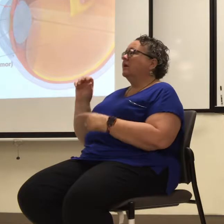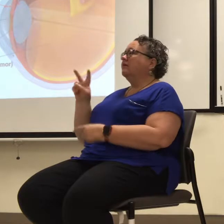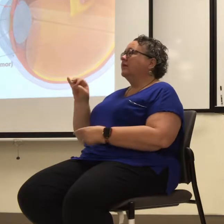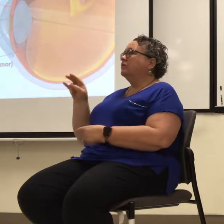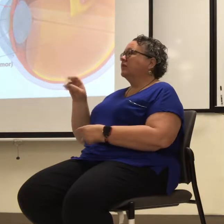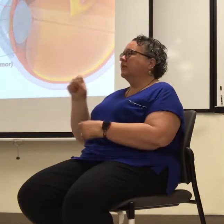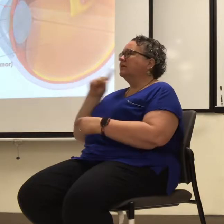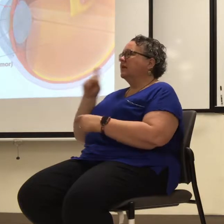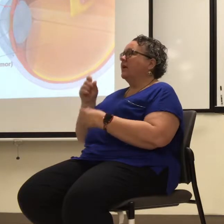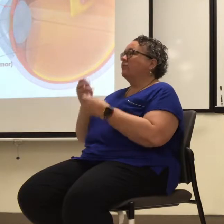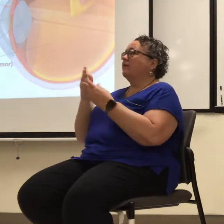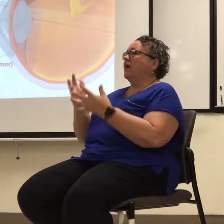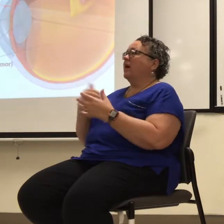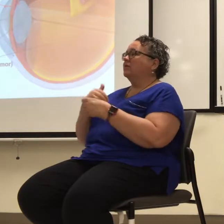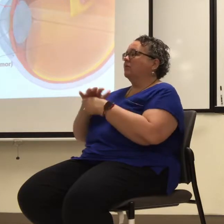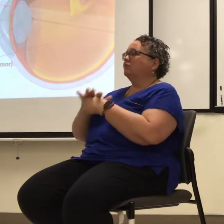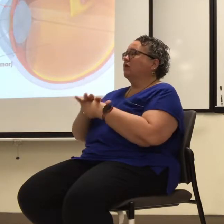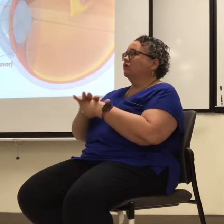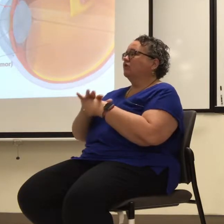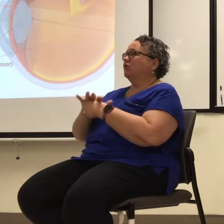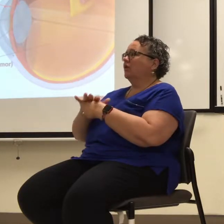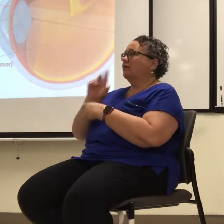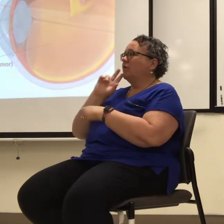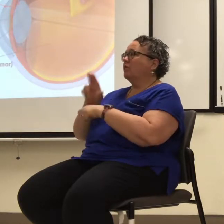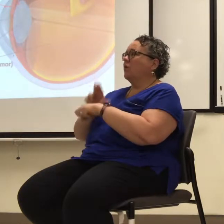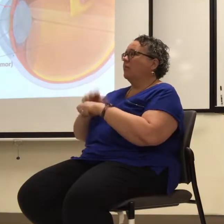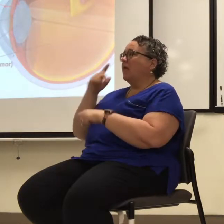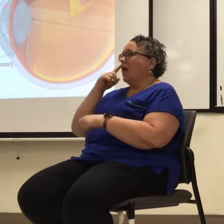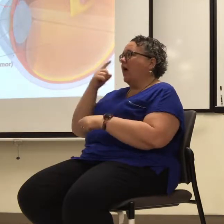needs to be normal for normal eyeball function.